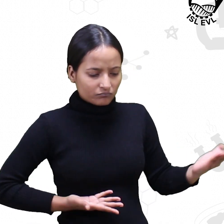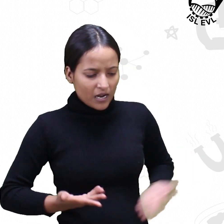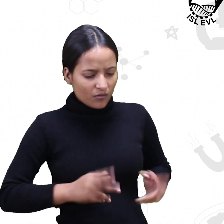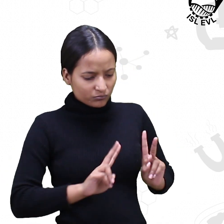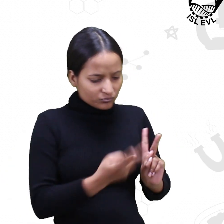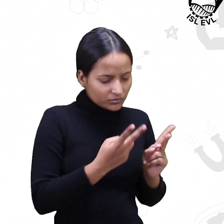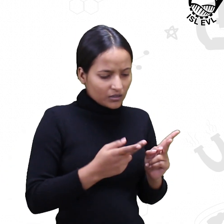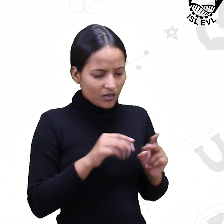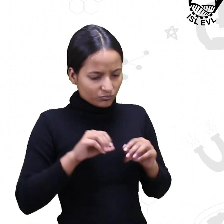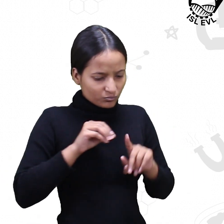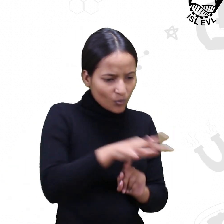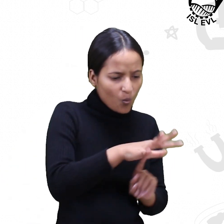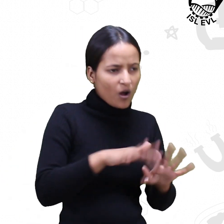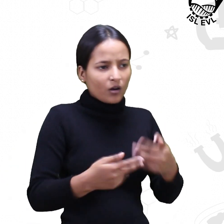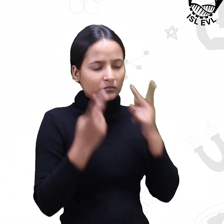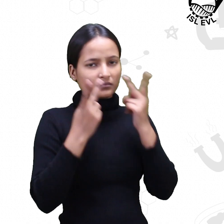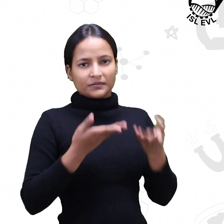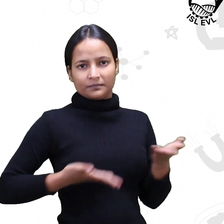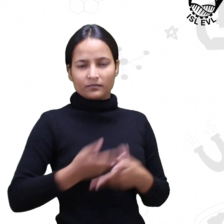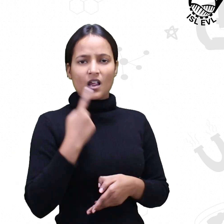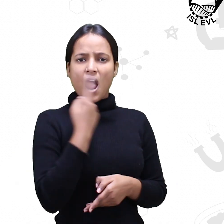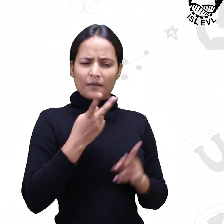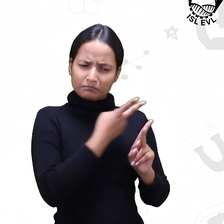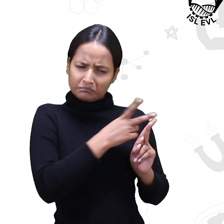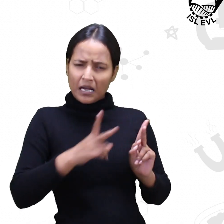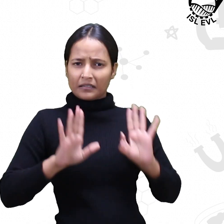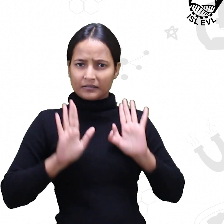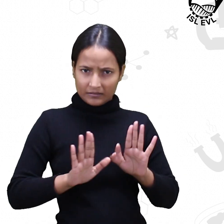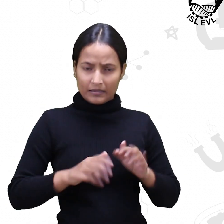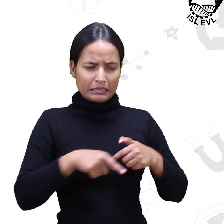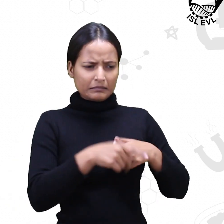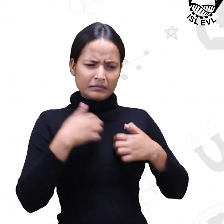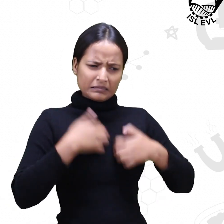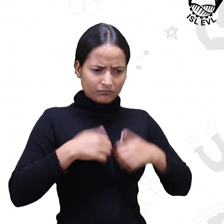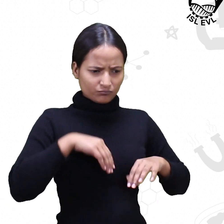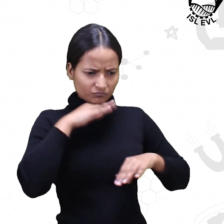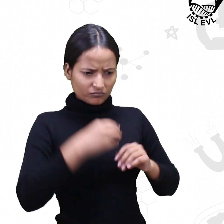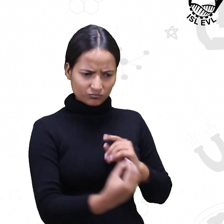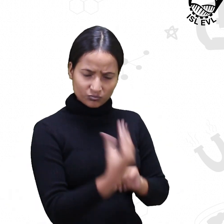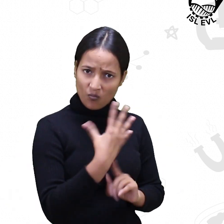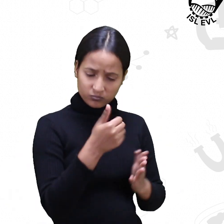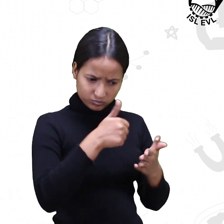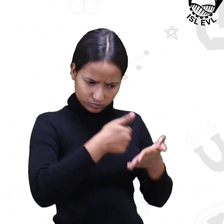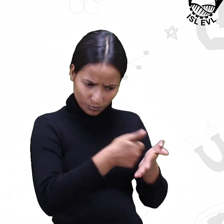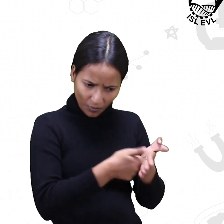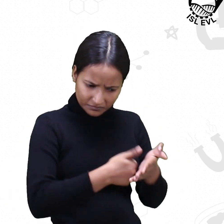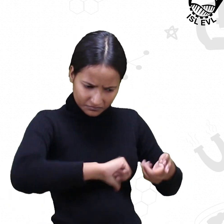biofilm. They're simple in the sense that they don't recap all the factors in the oral cavity, but they are interesting enough and they